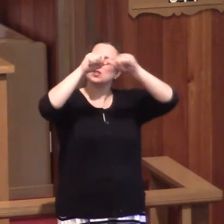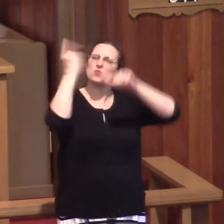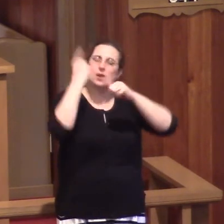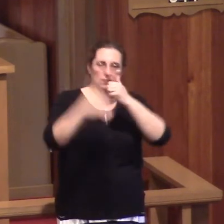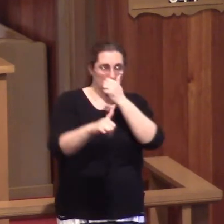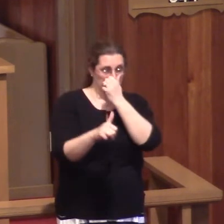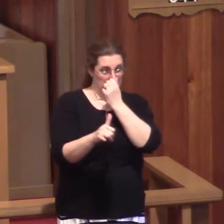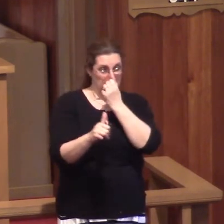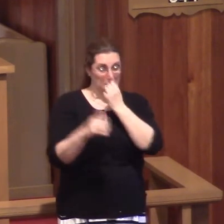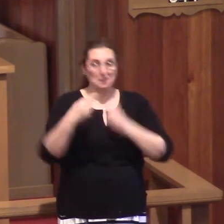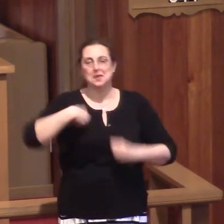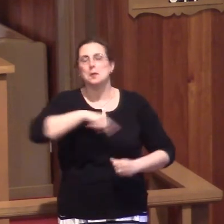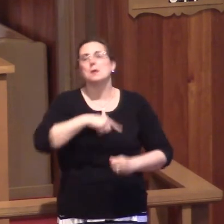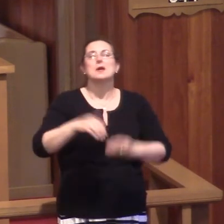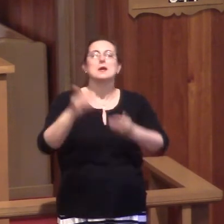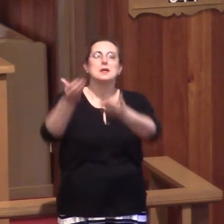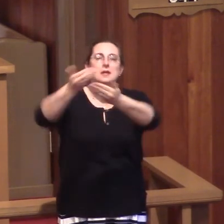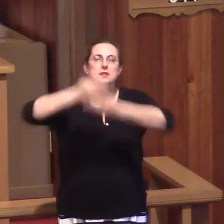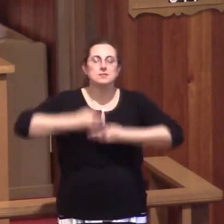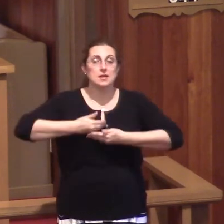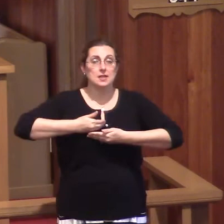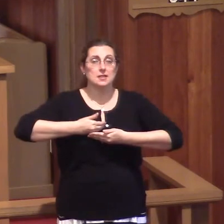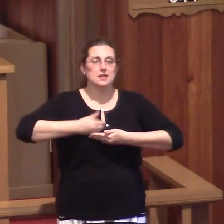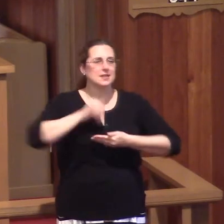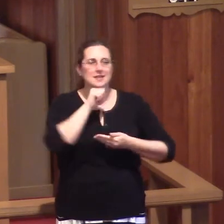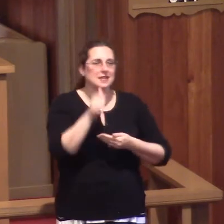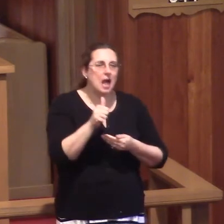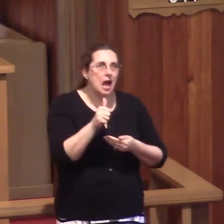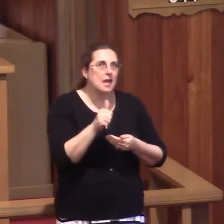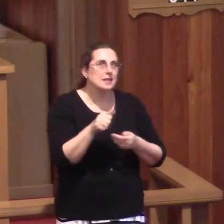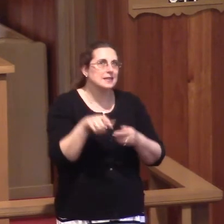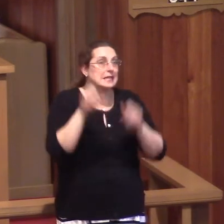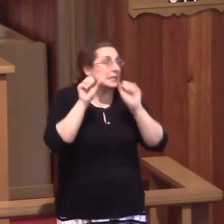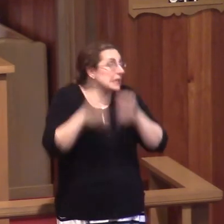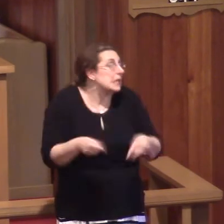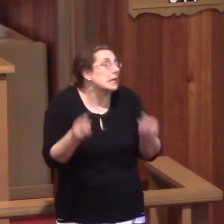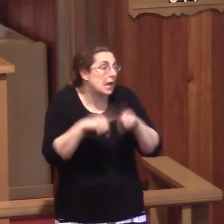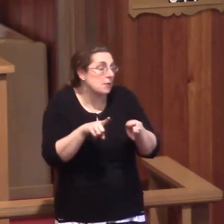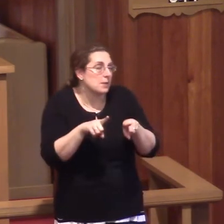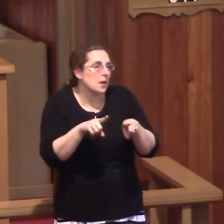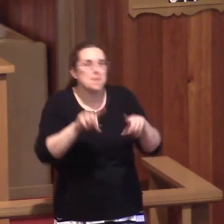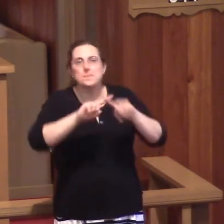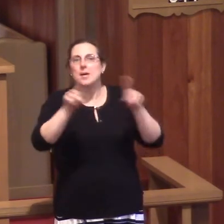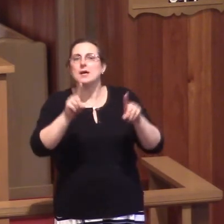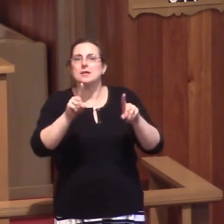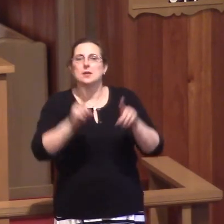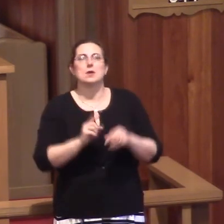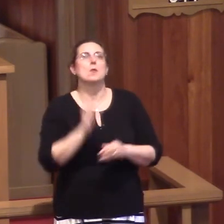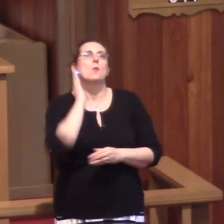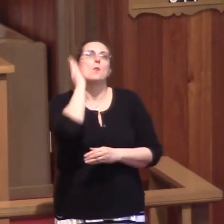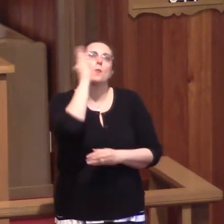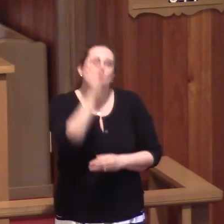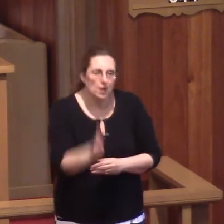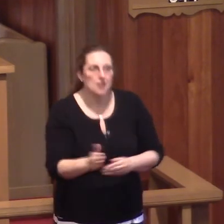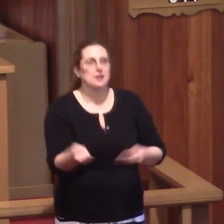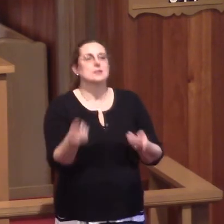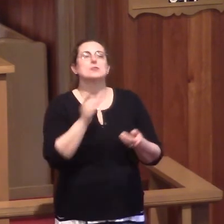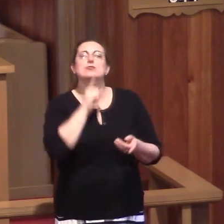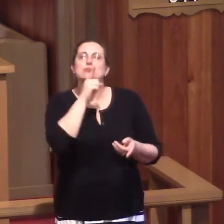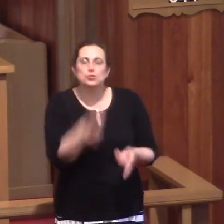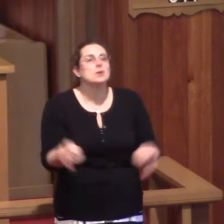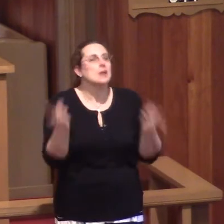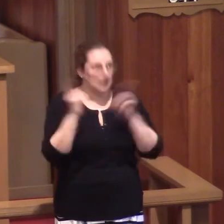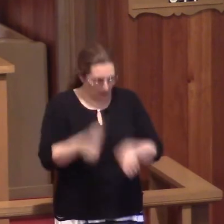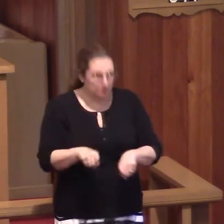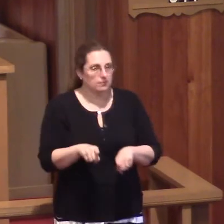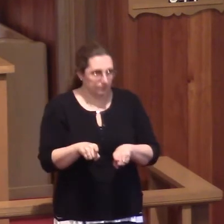We are invited To the heavenly feast Not as a possibility That this thing Might happen But with a certainty That